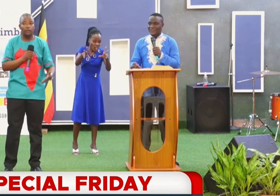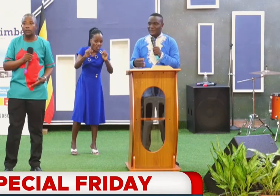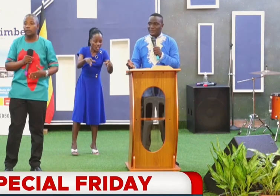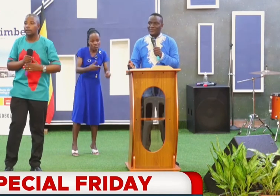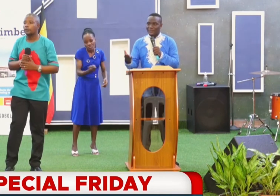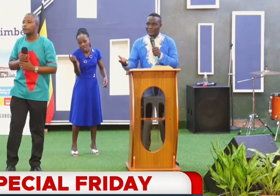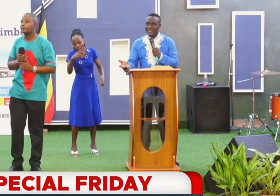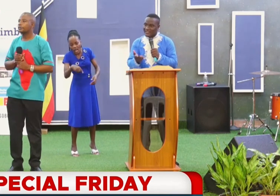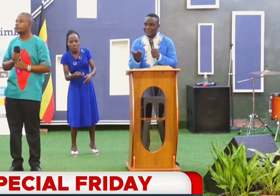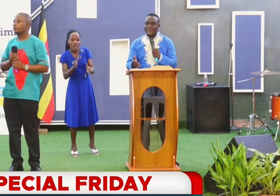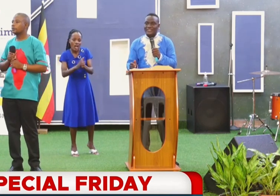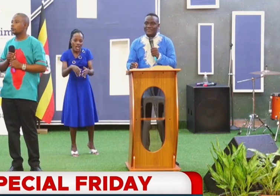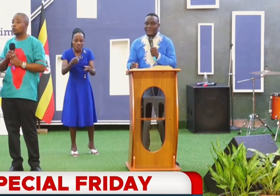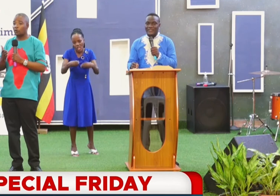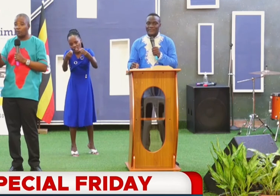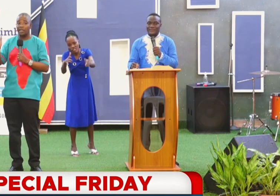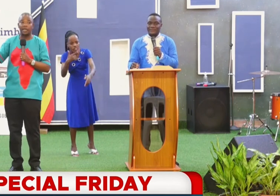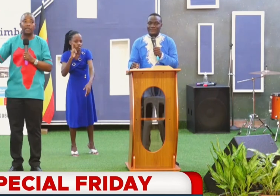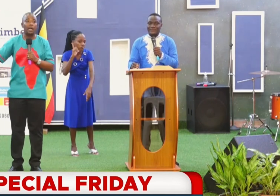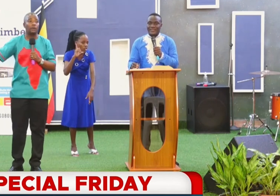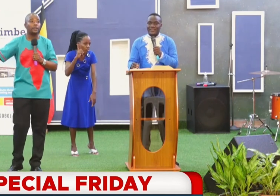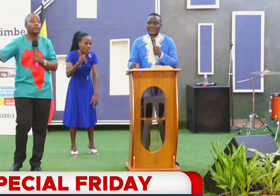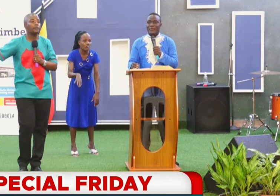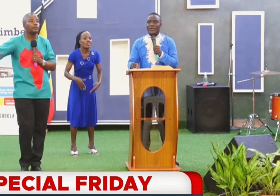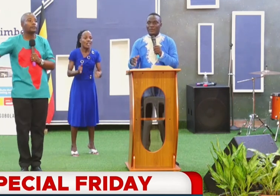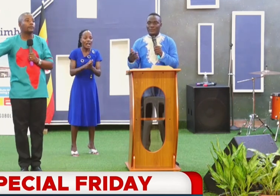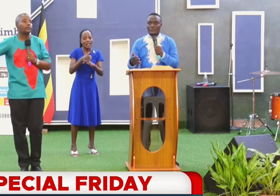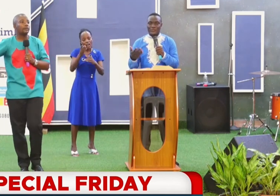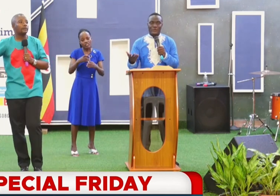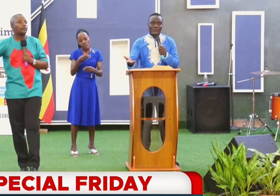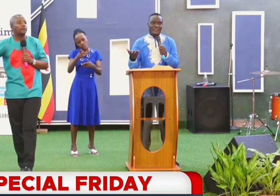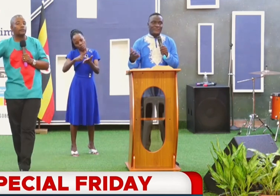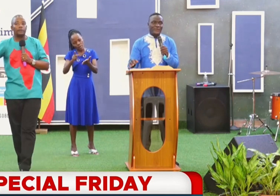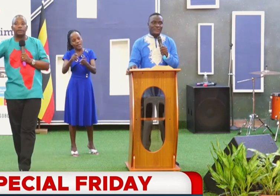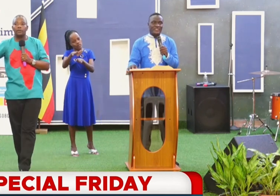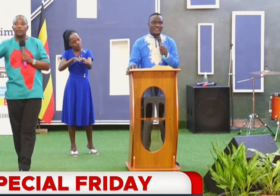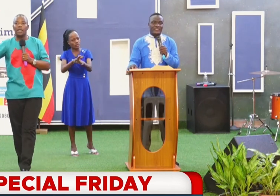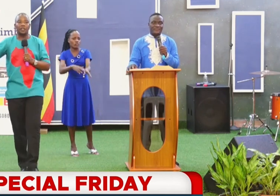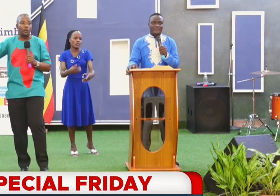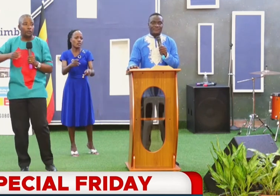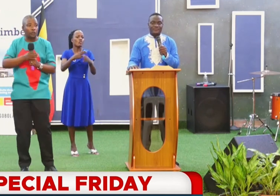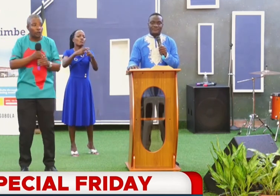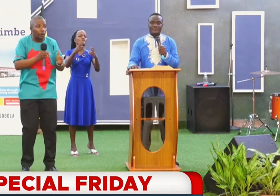You say, don't worry, you bring. Now you take the phone. Now we are almost putting on clothes for